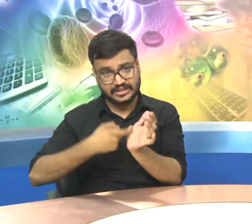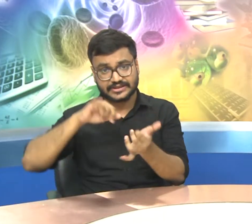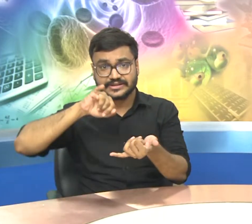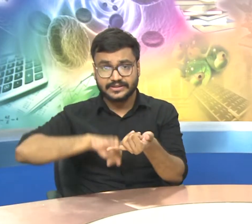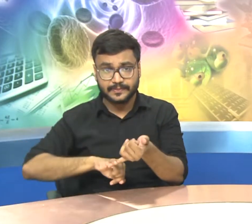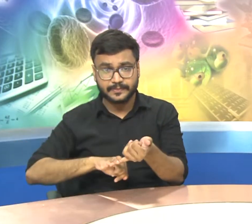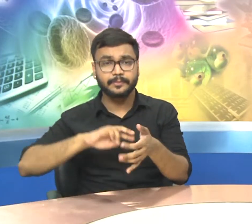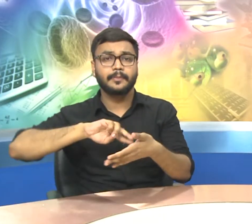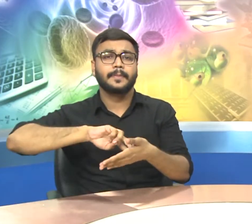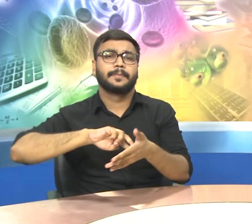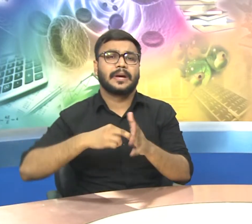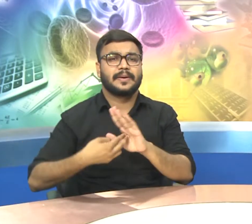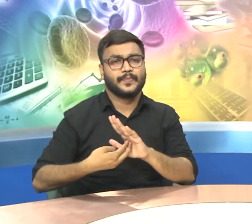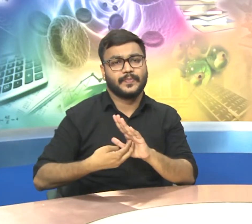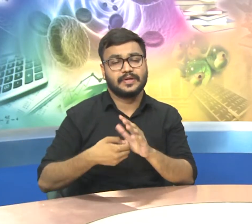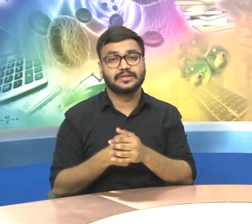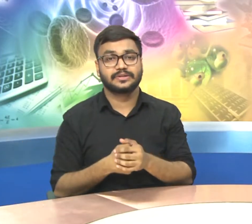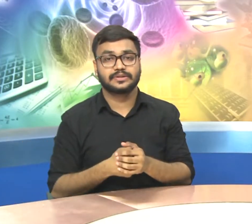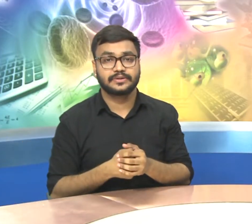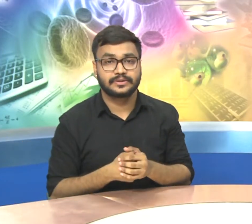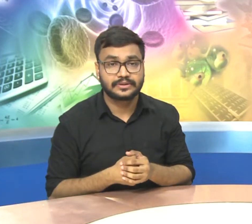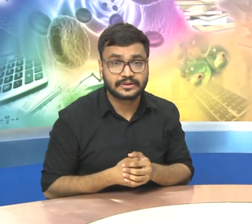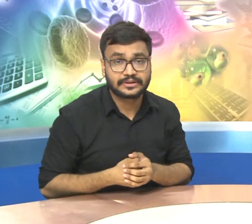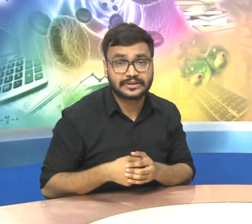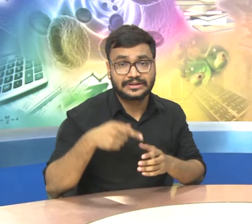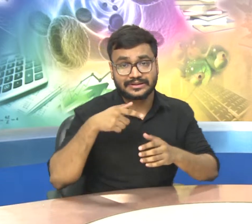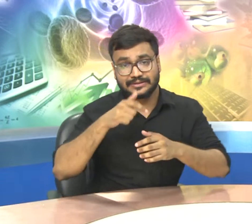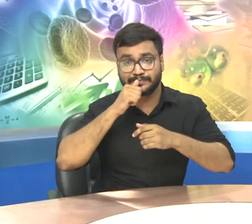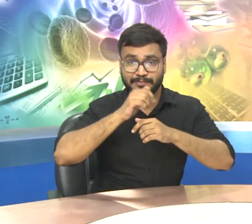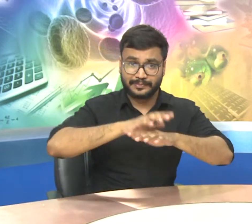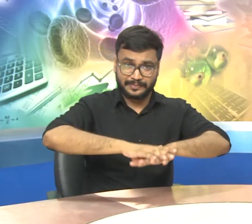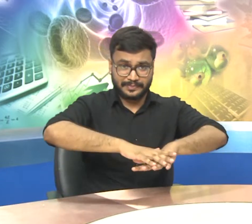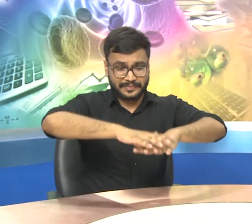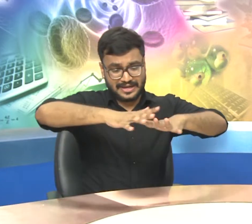Second is consumers, or we can say heterotrophs.